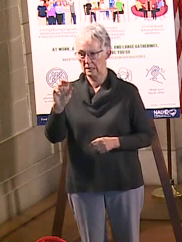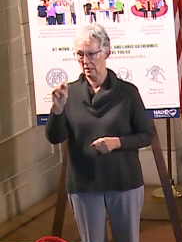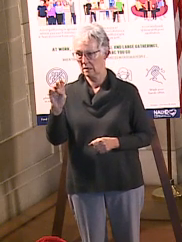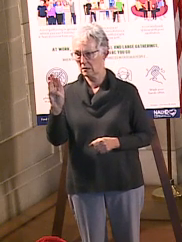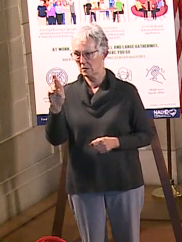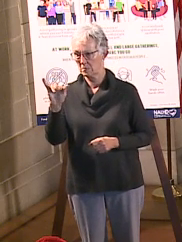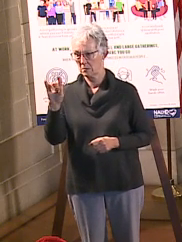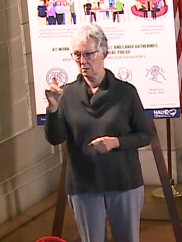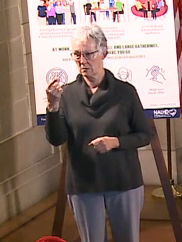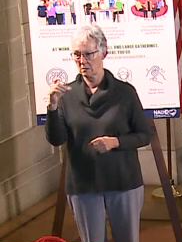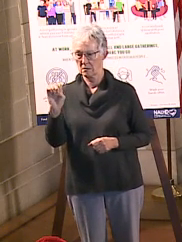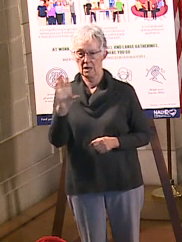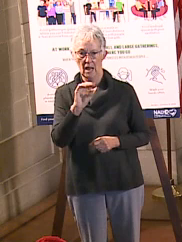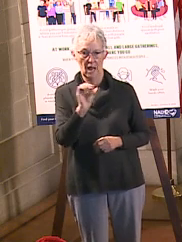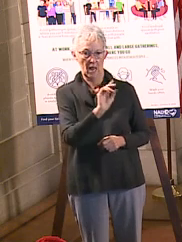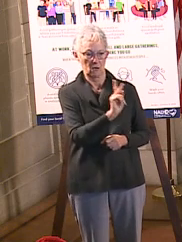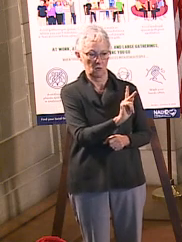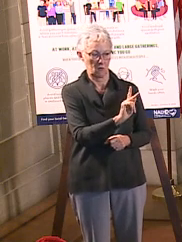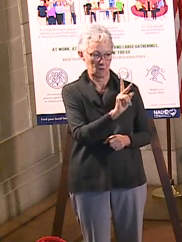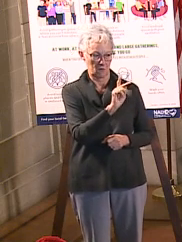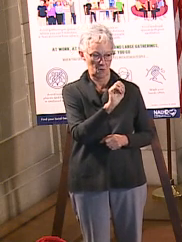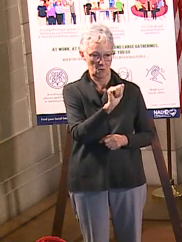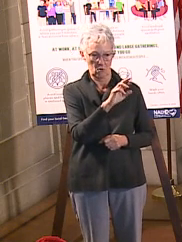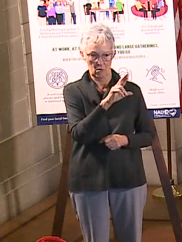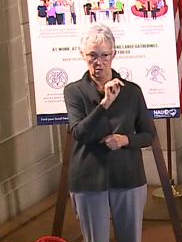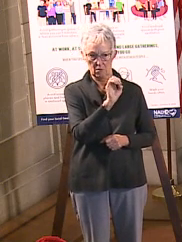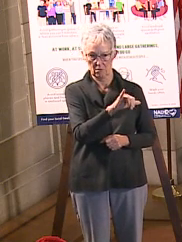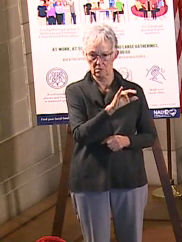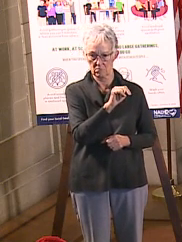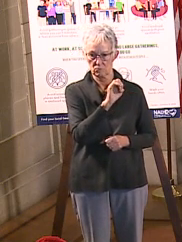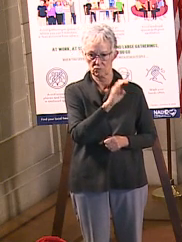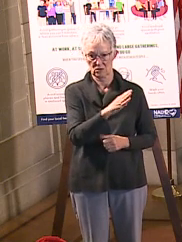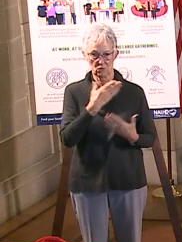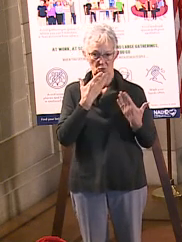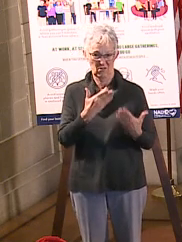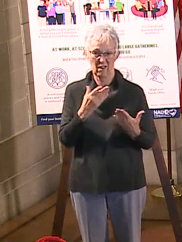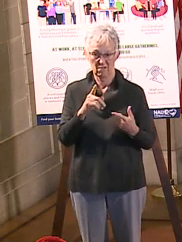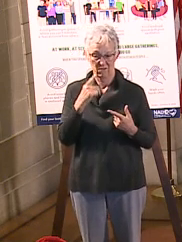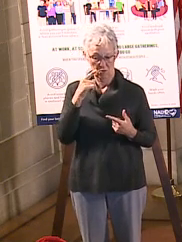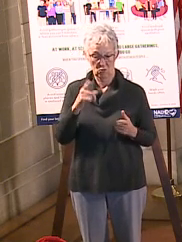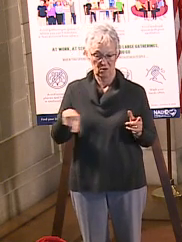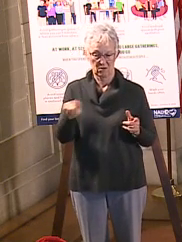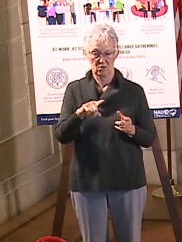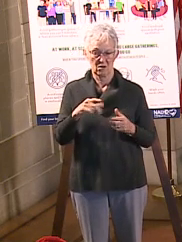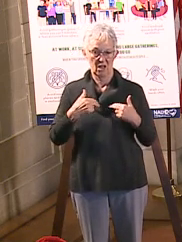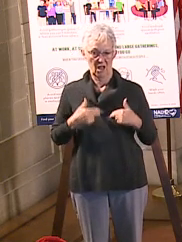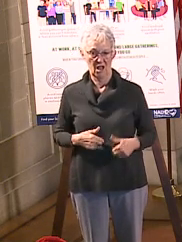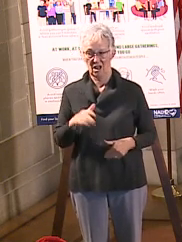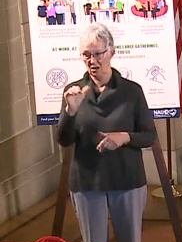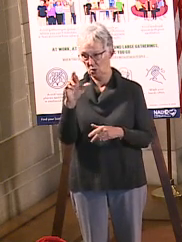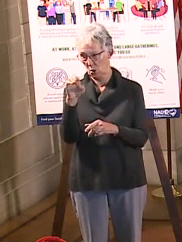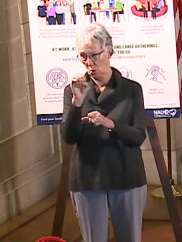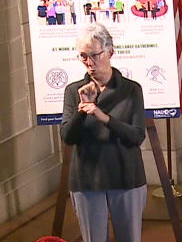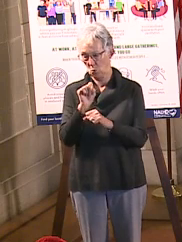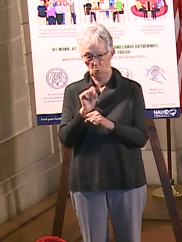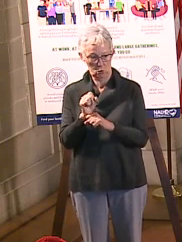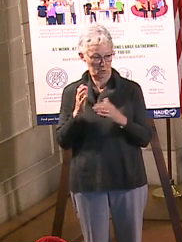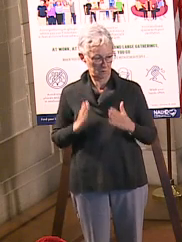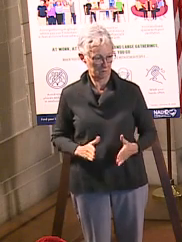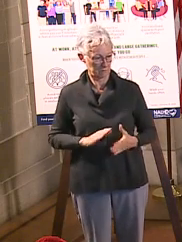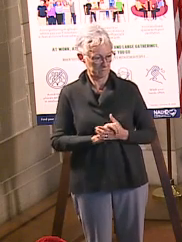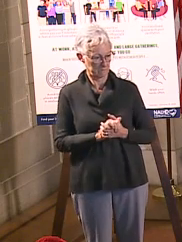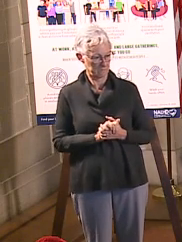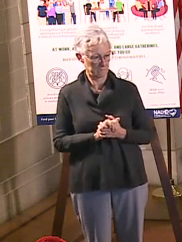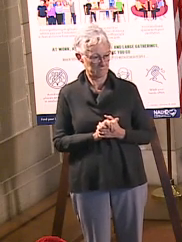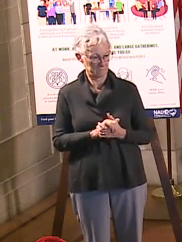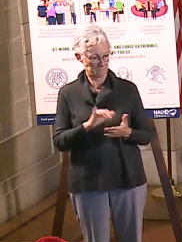to them for being on the front line of this thing and taking good care of us. So with that, I'll turn it back to